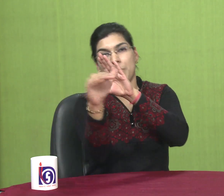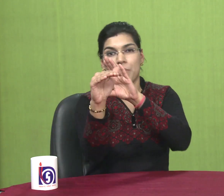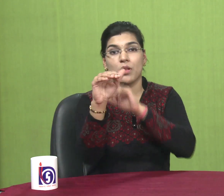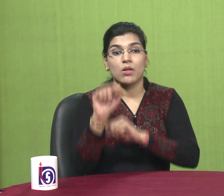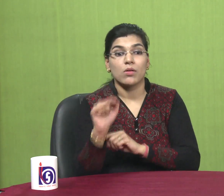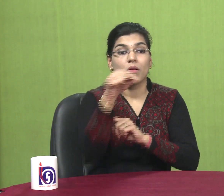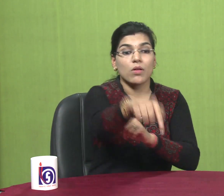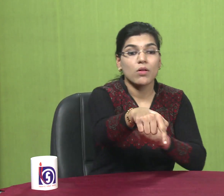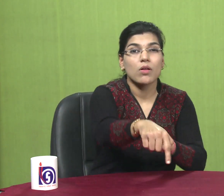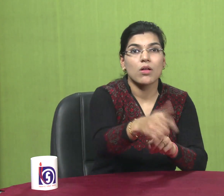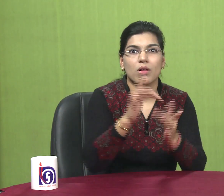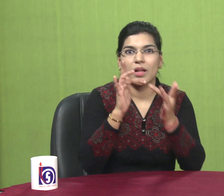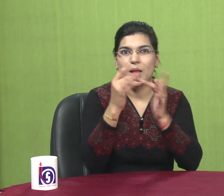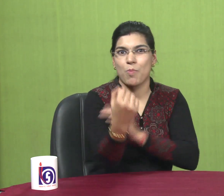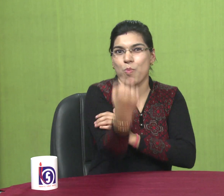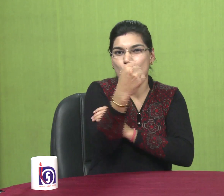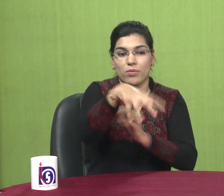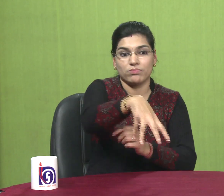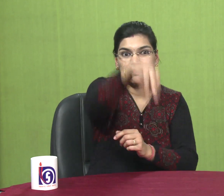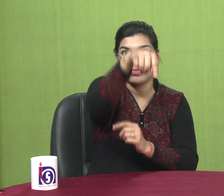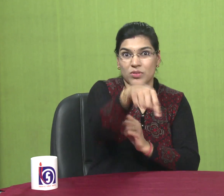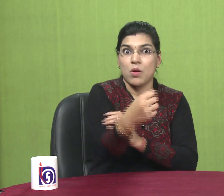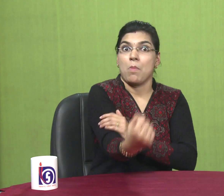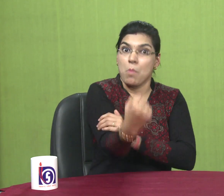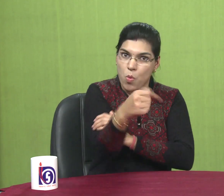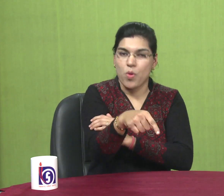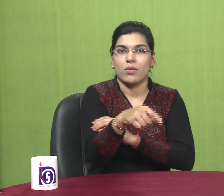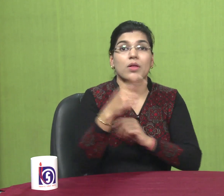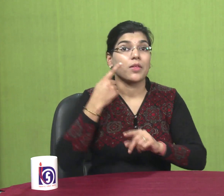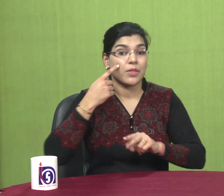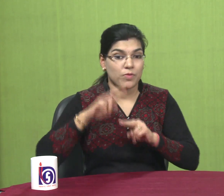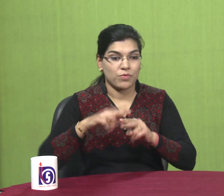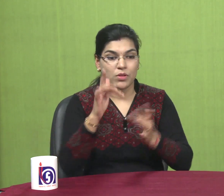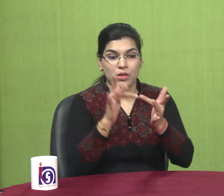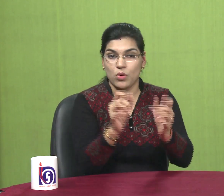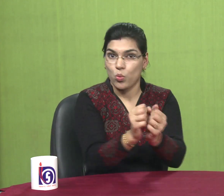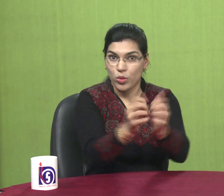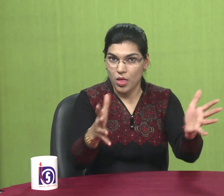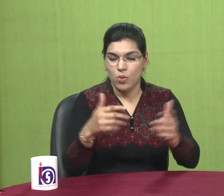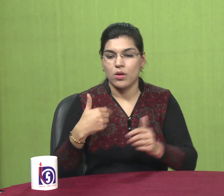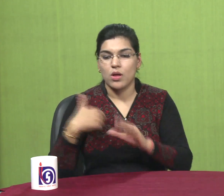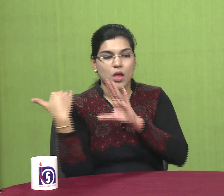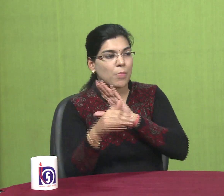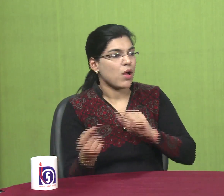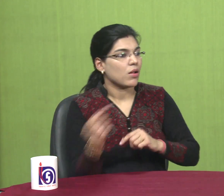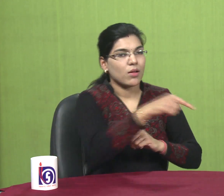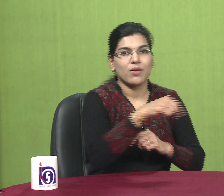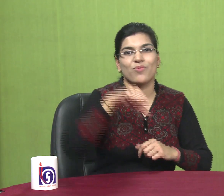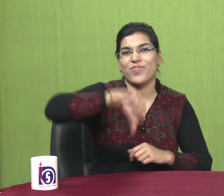something with them. When you mail them, your network first connects your Wi-Fi and then